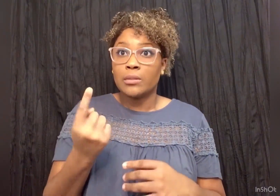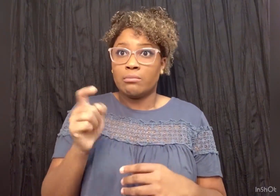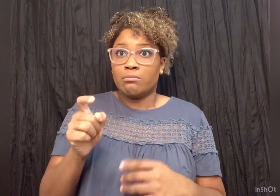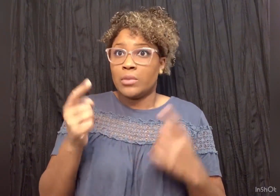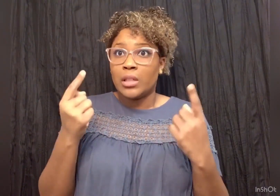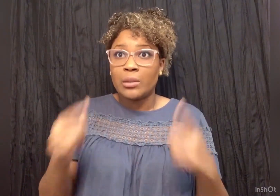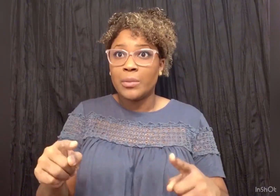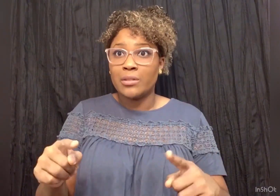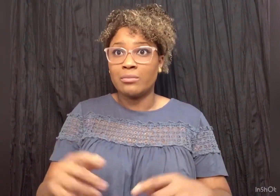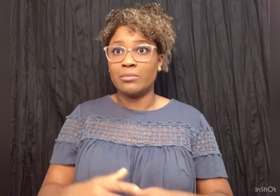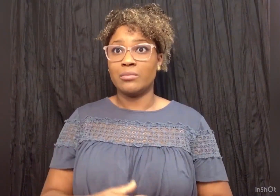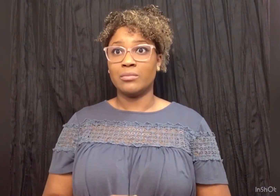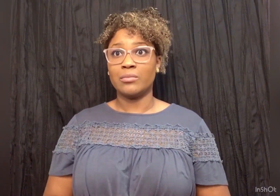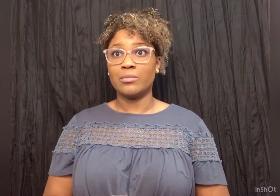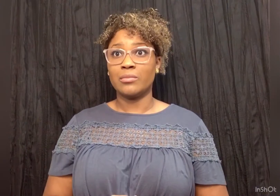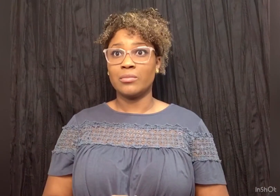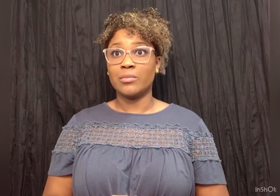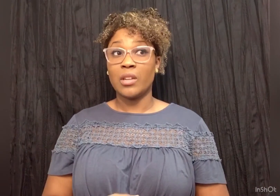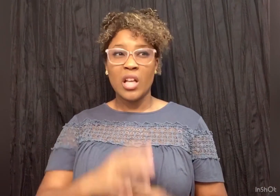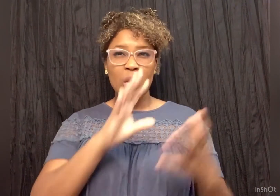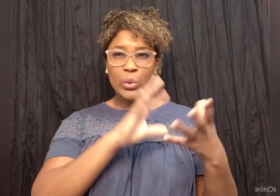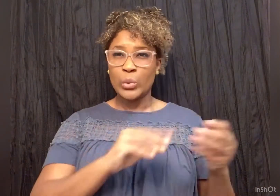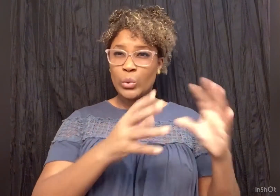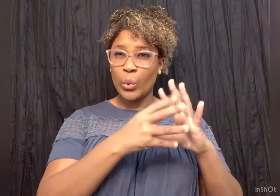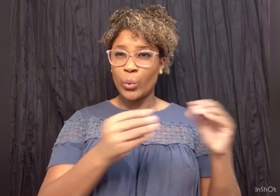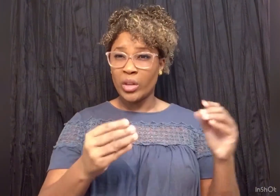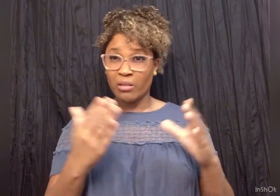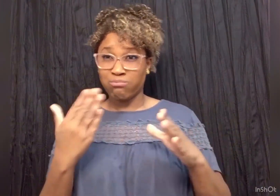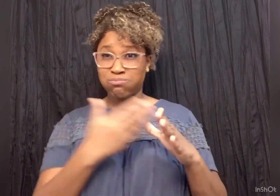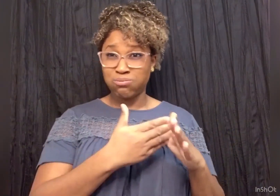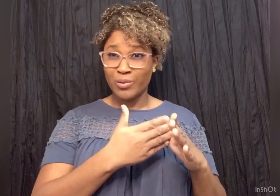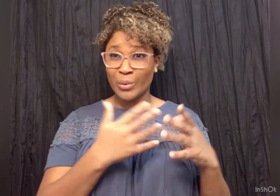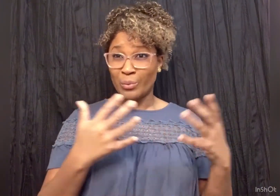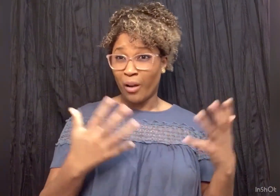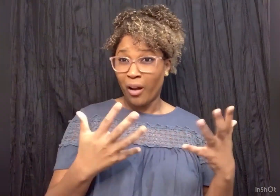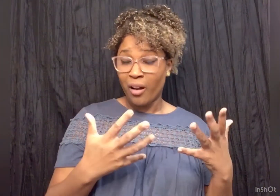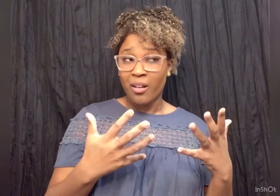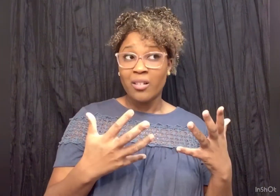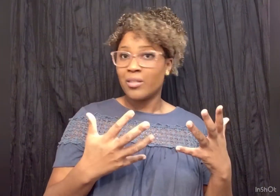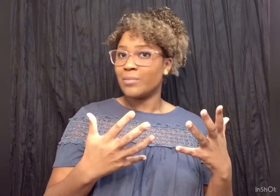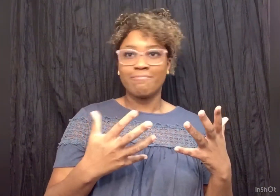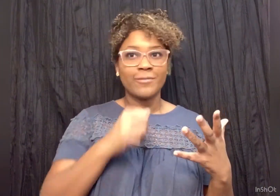The story he had interrupted would remain unfinished.